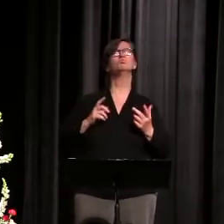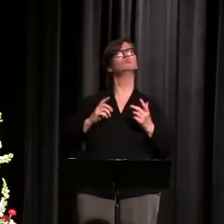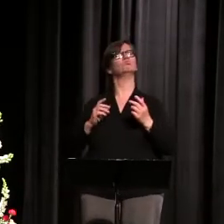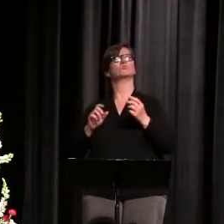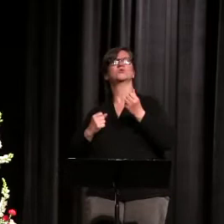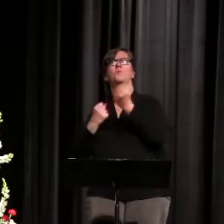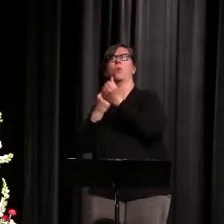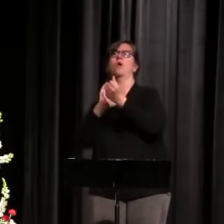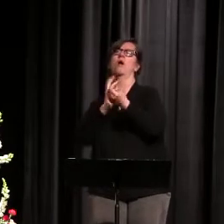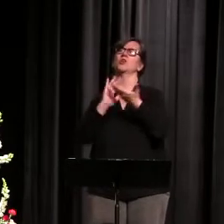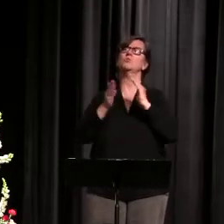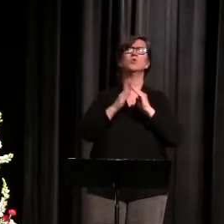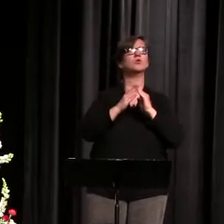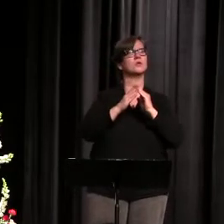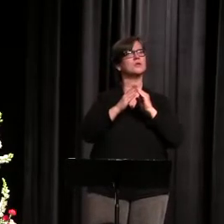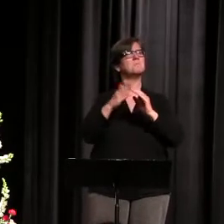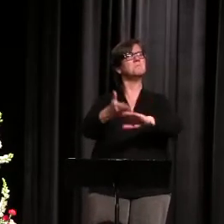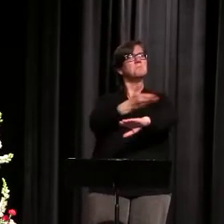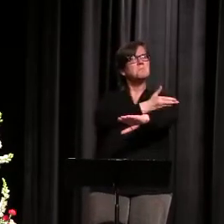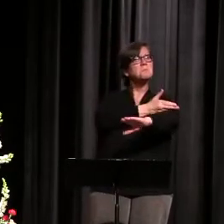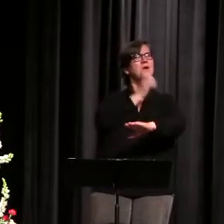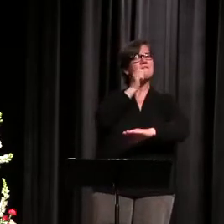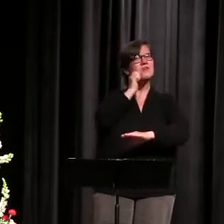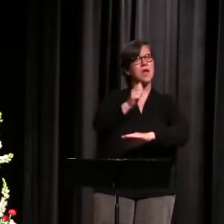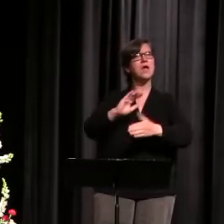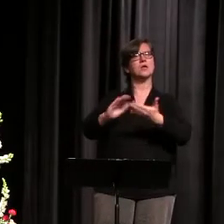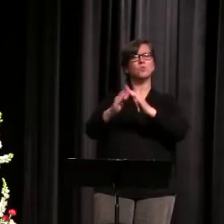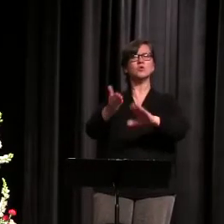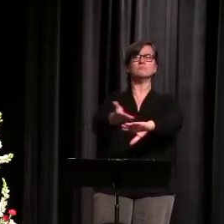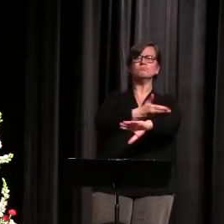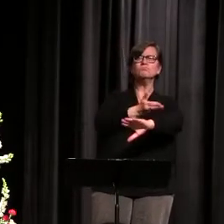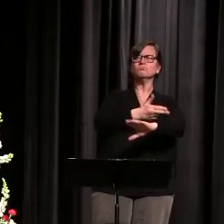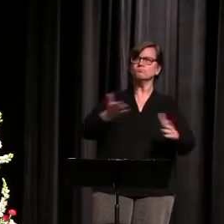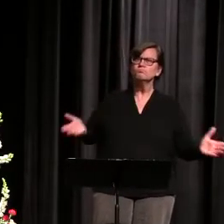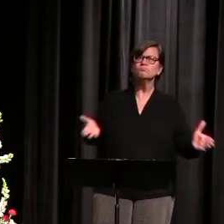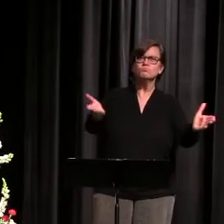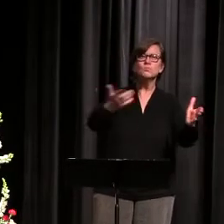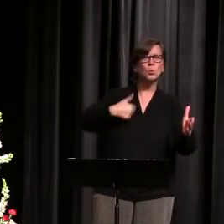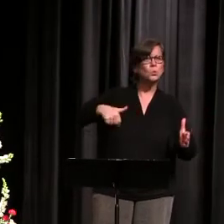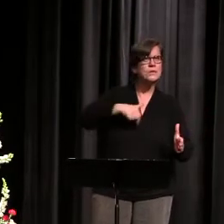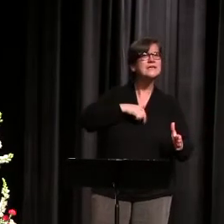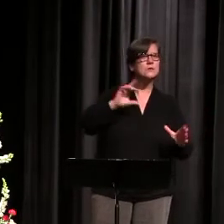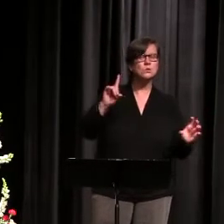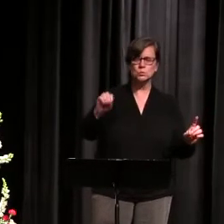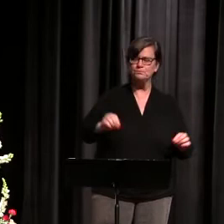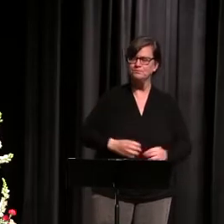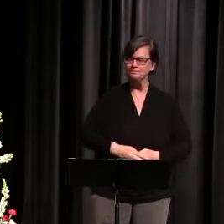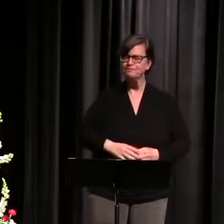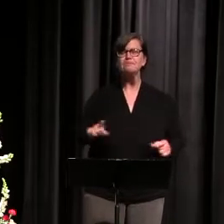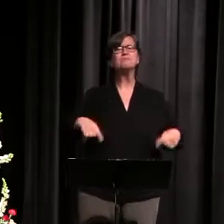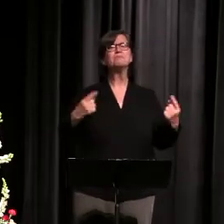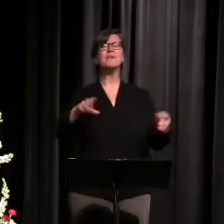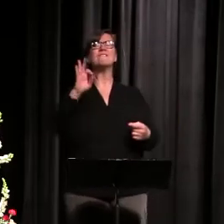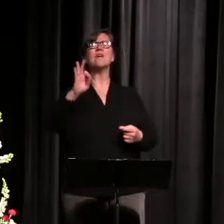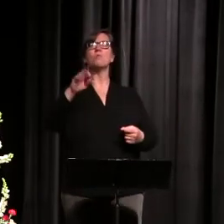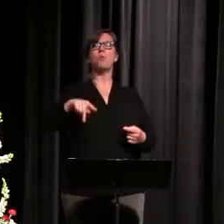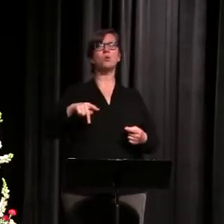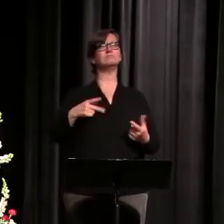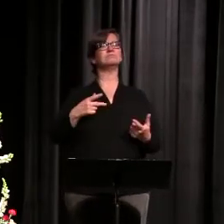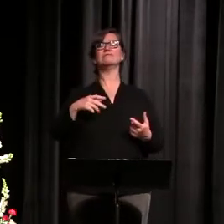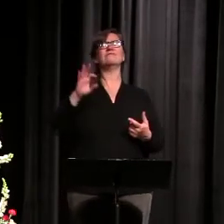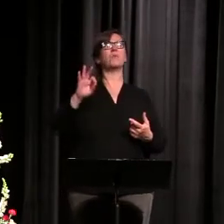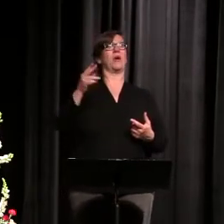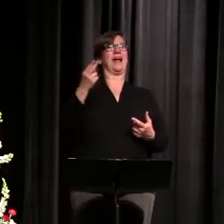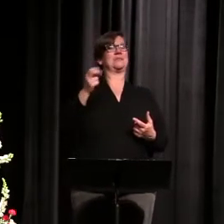end up. At our home here in Fairport, this community that has raised many of us for 18 years will forever be a part of